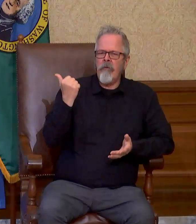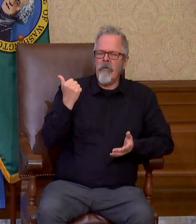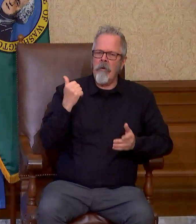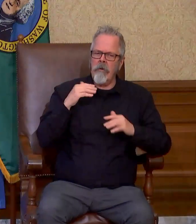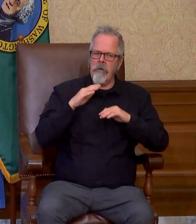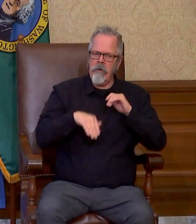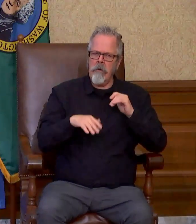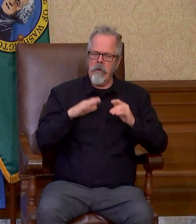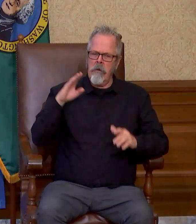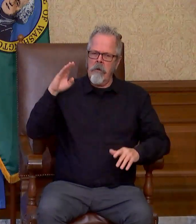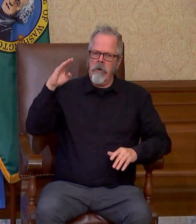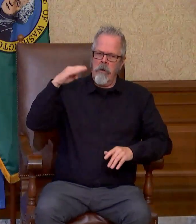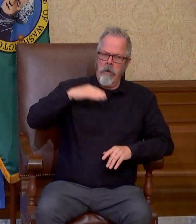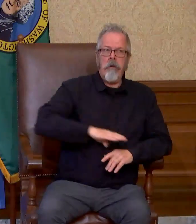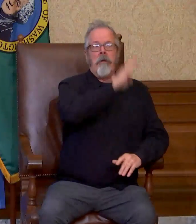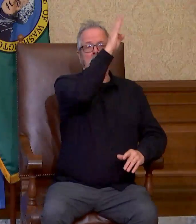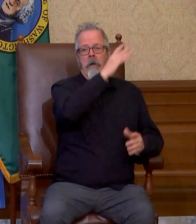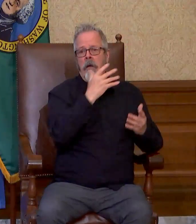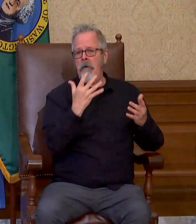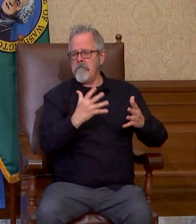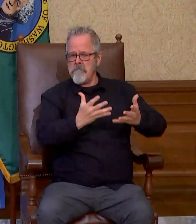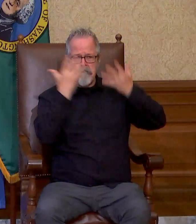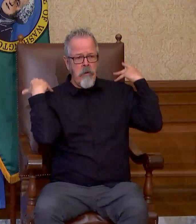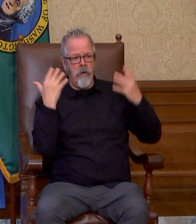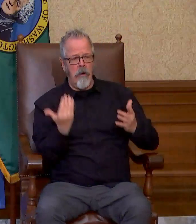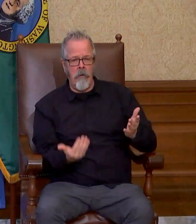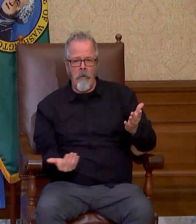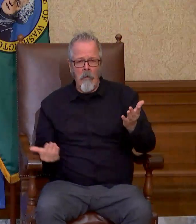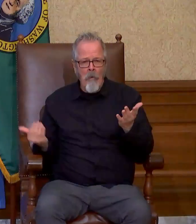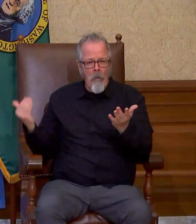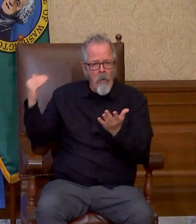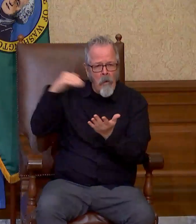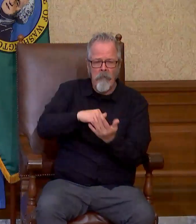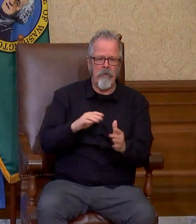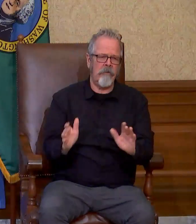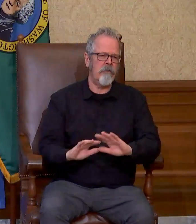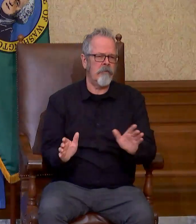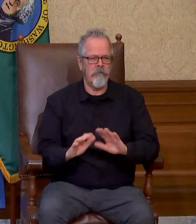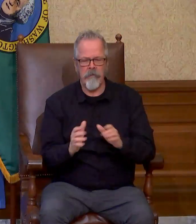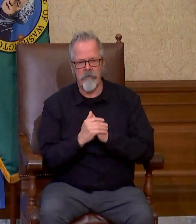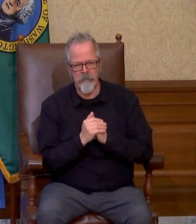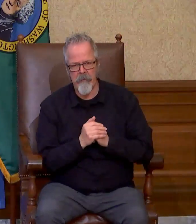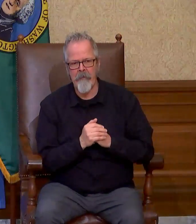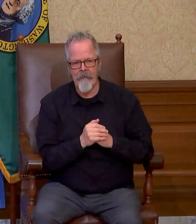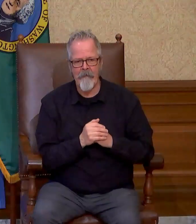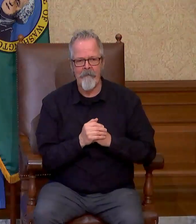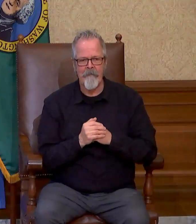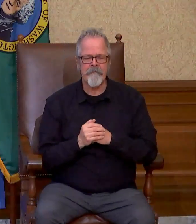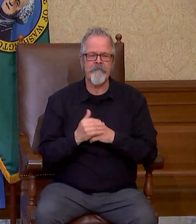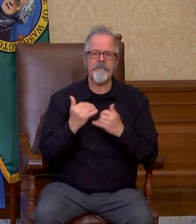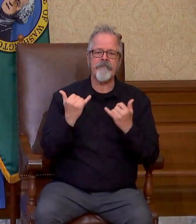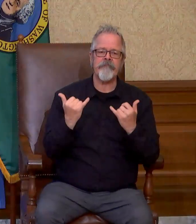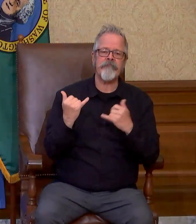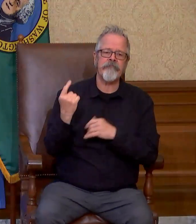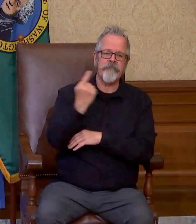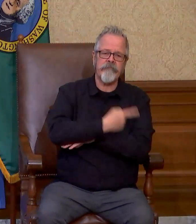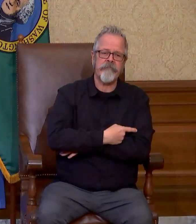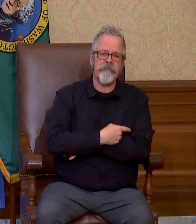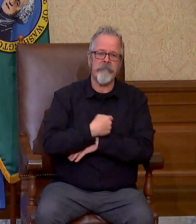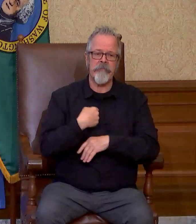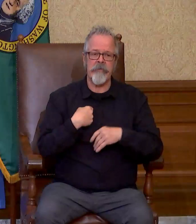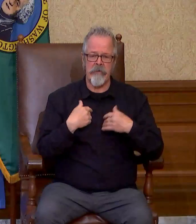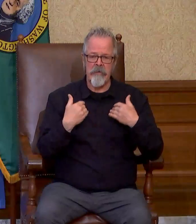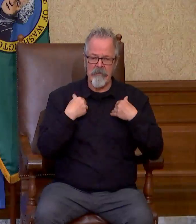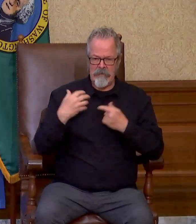today. I'm joined today by retired Navy Vice Admiral Raquel Bono, State Health Officer Kathy Lofi,